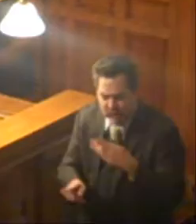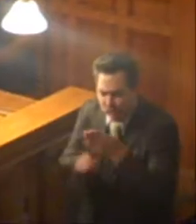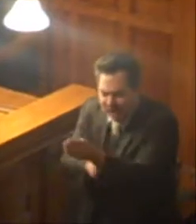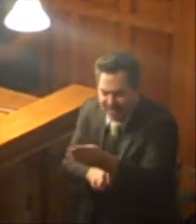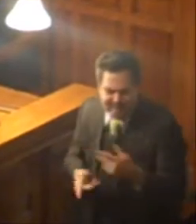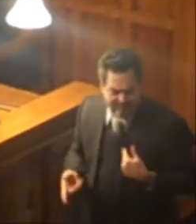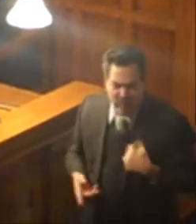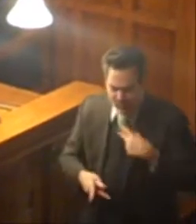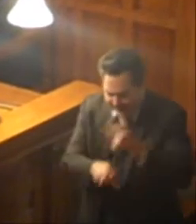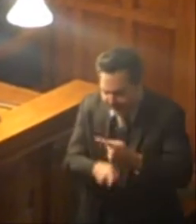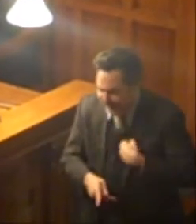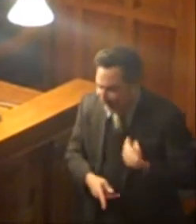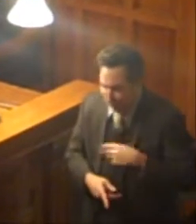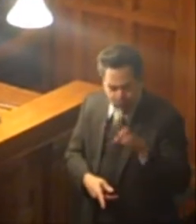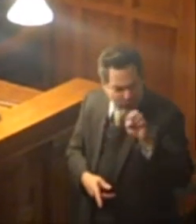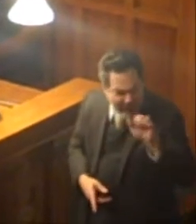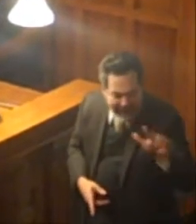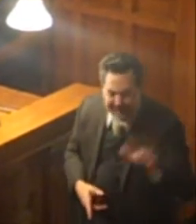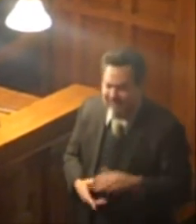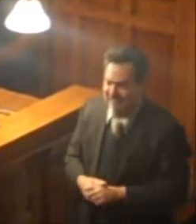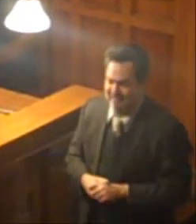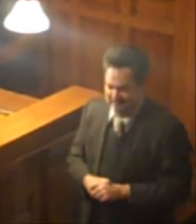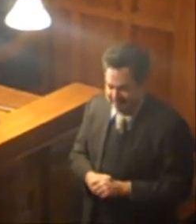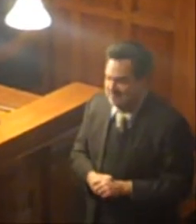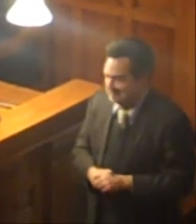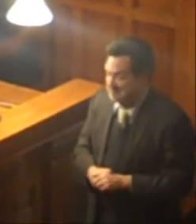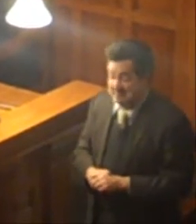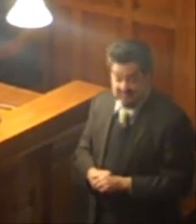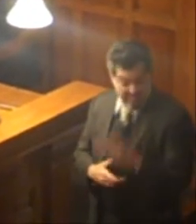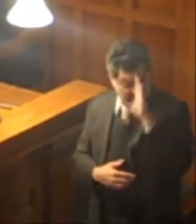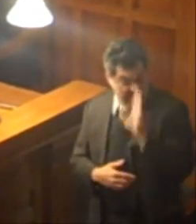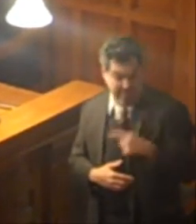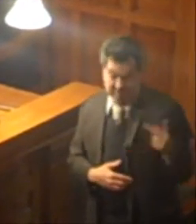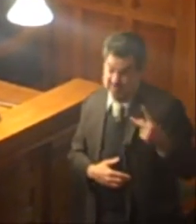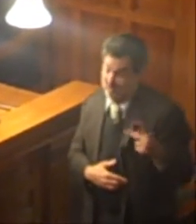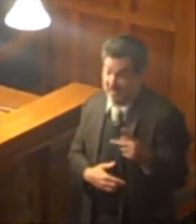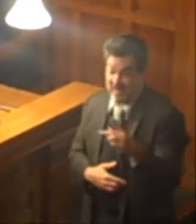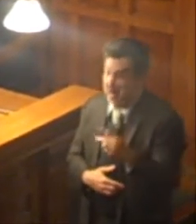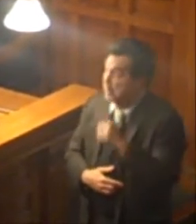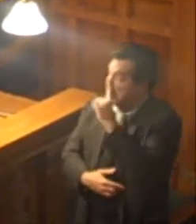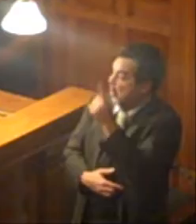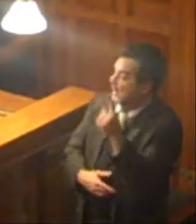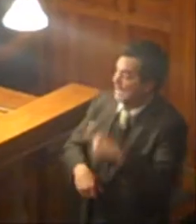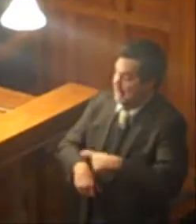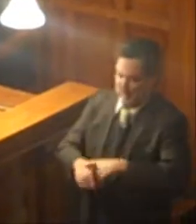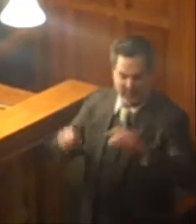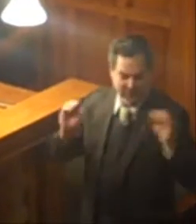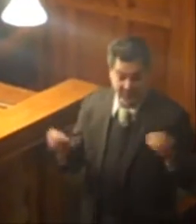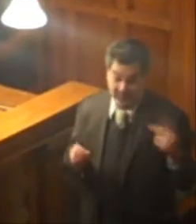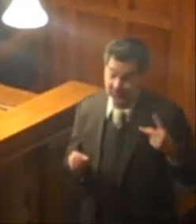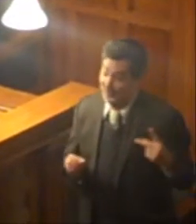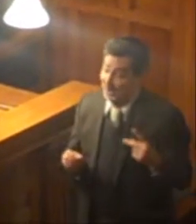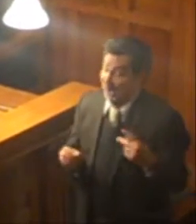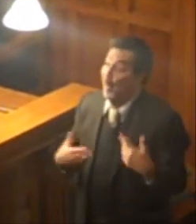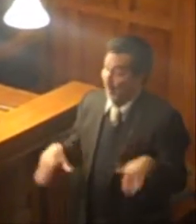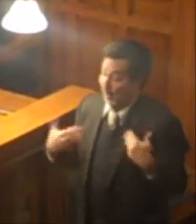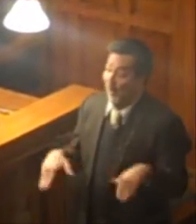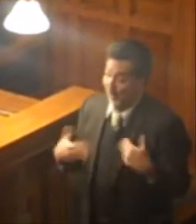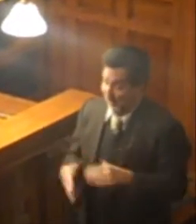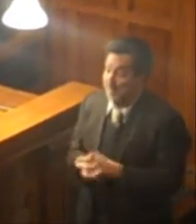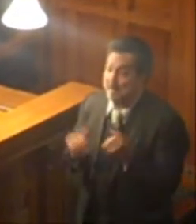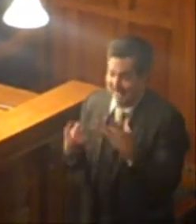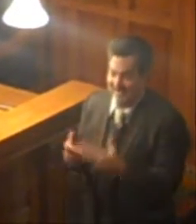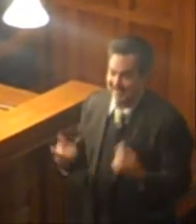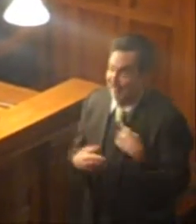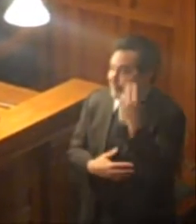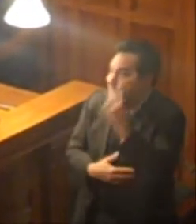keep it real. There is never a dull moment. We have made some crazy and some funny memories throughout these 18